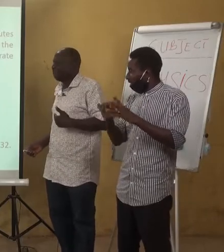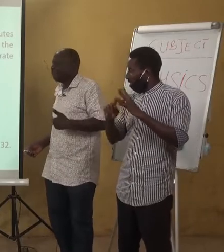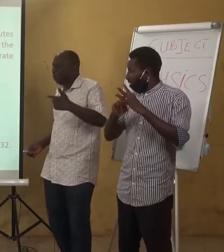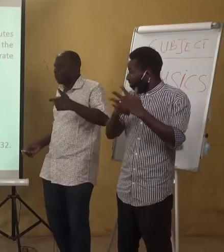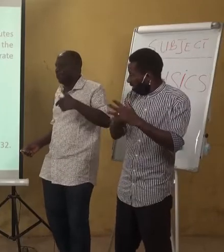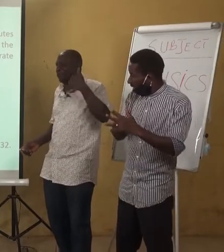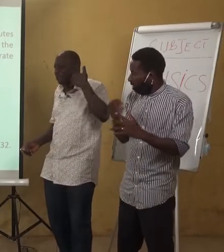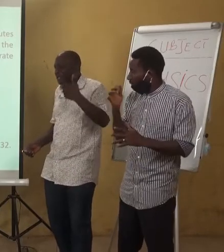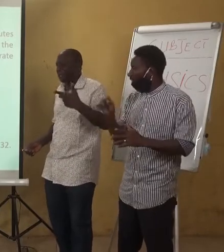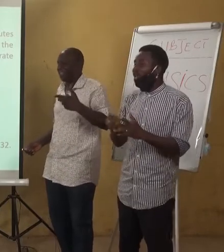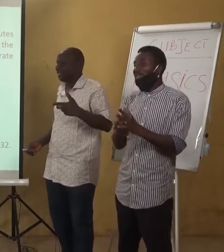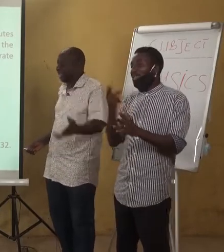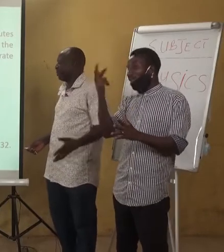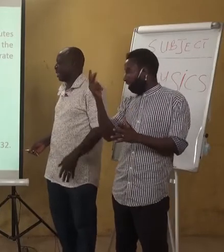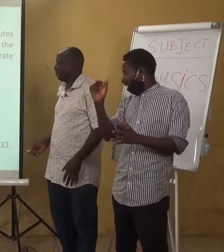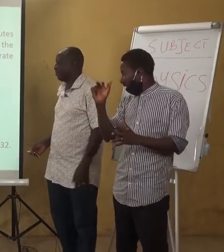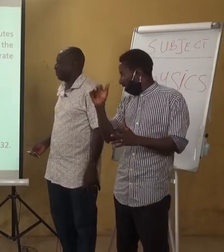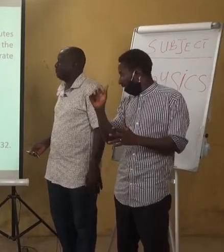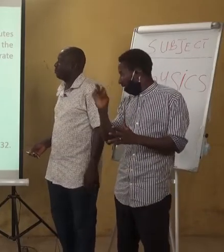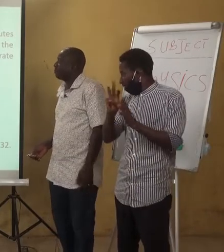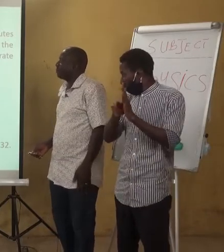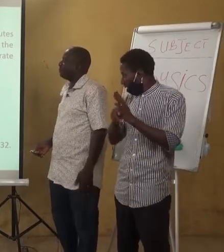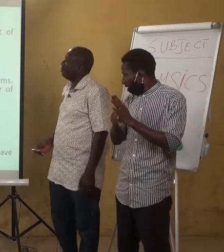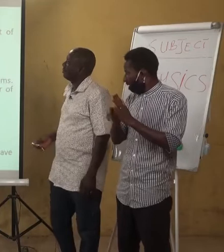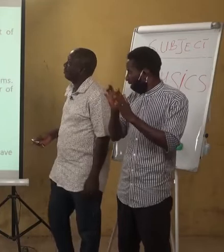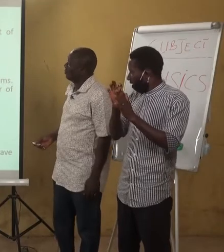beginning of the fifth half-life.